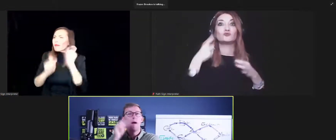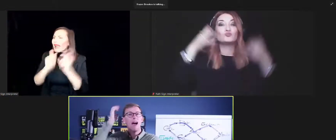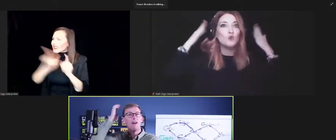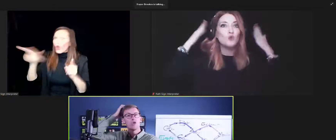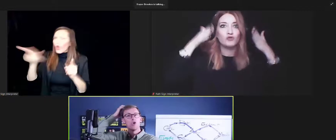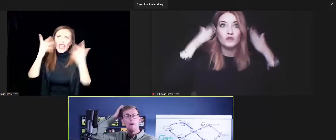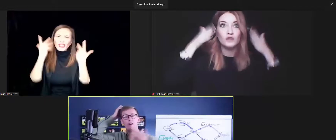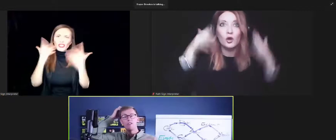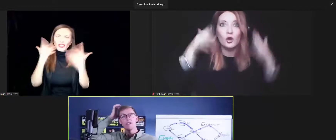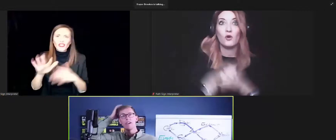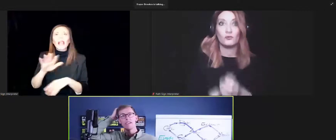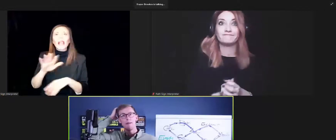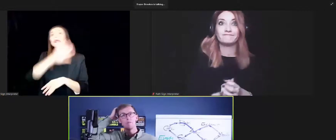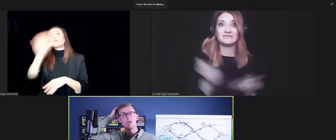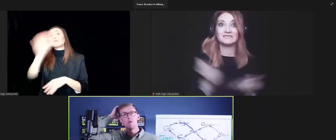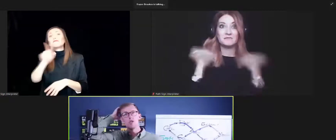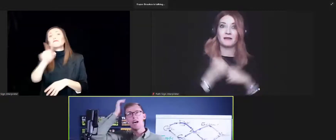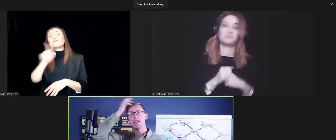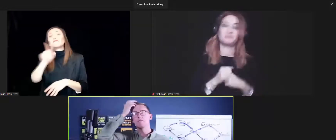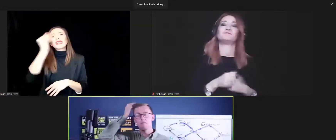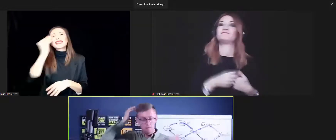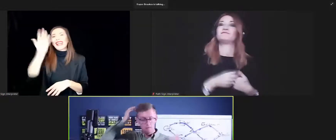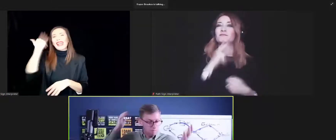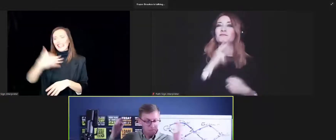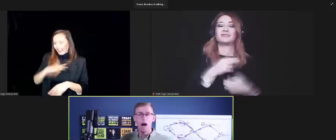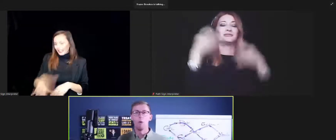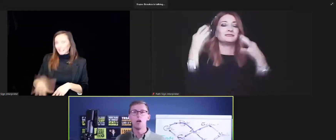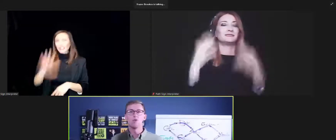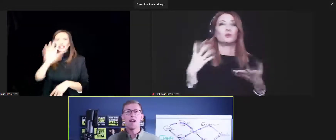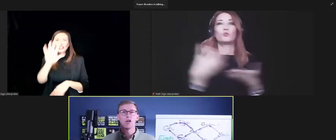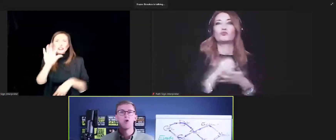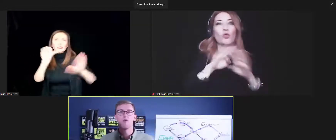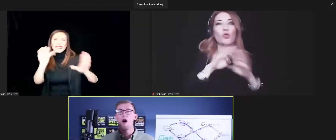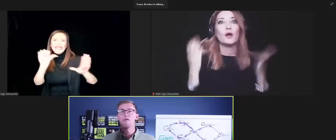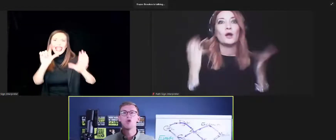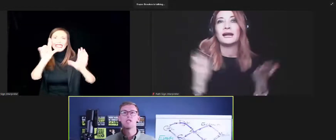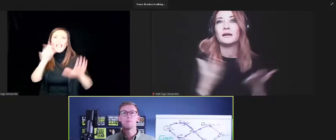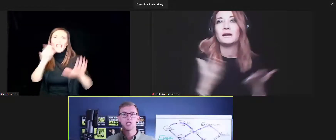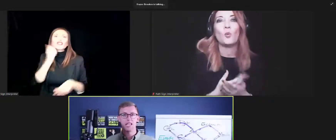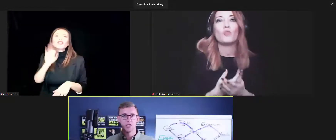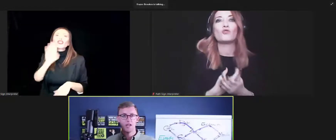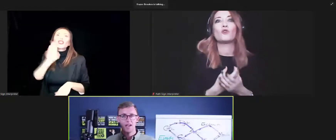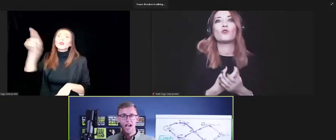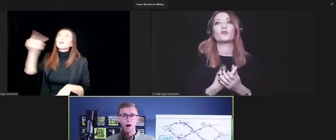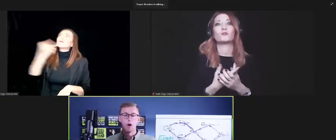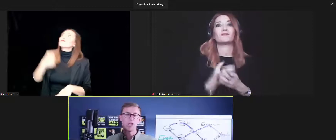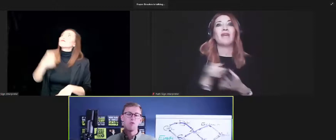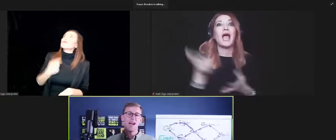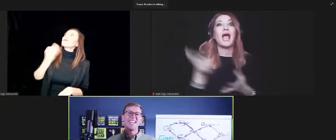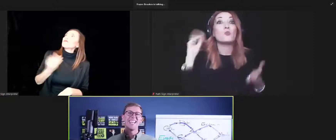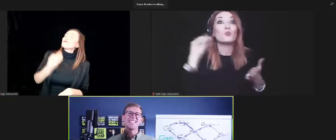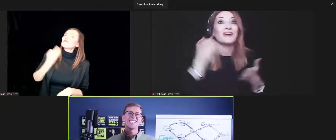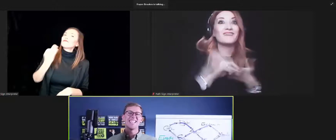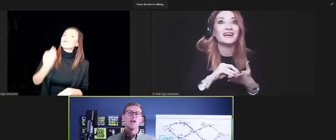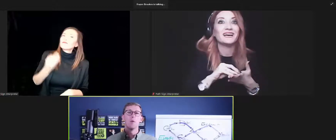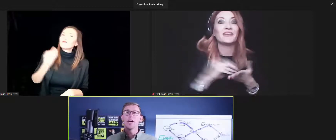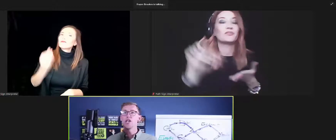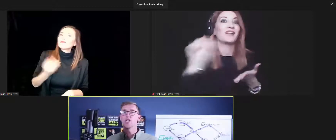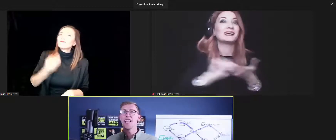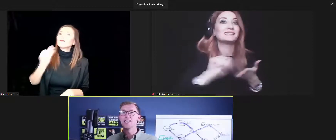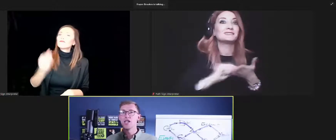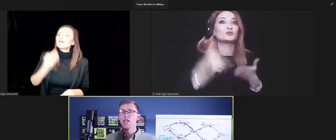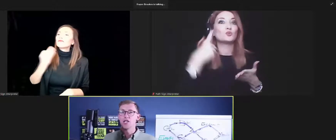your parents or parent came to you and said, I want you to write a Father Christmas list. I want you to write a list that